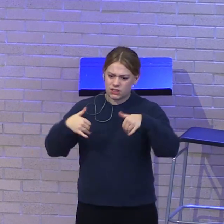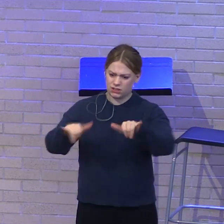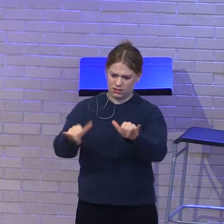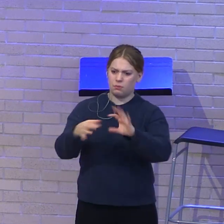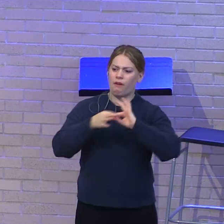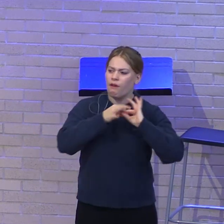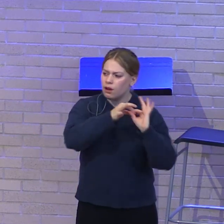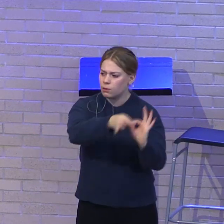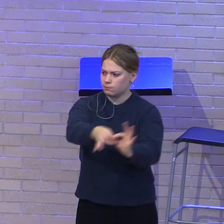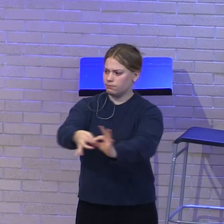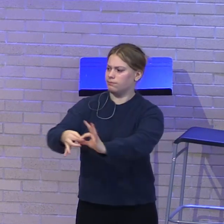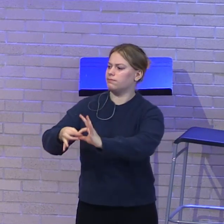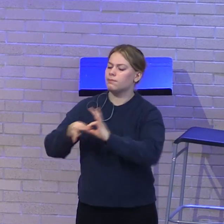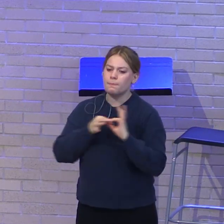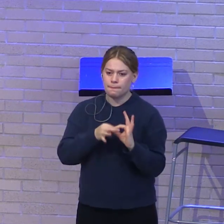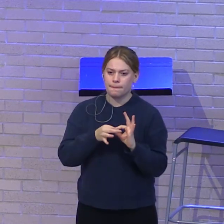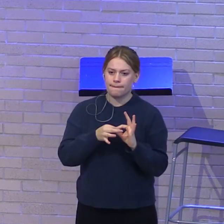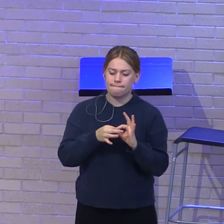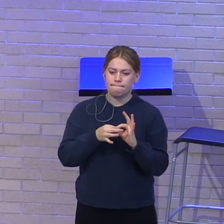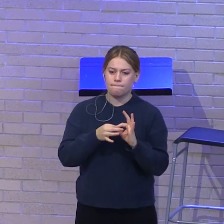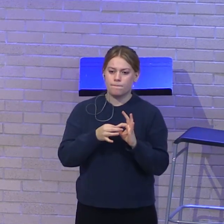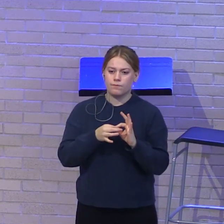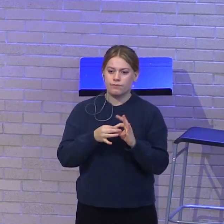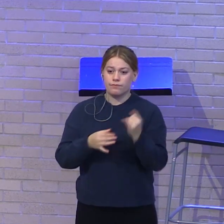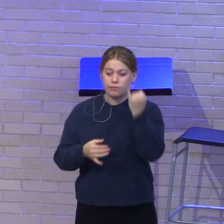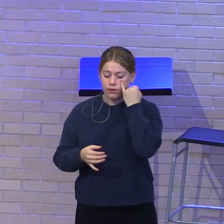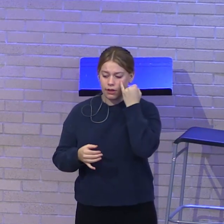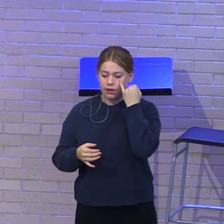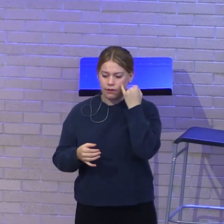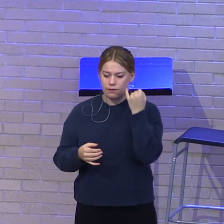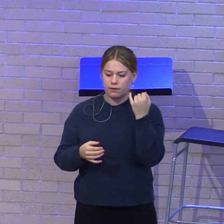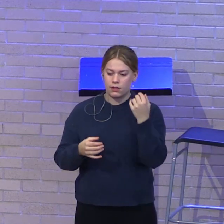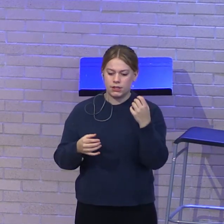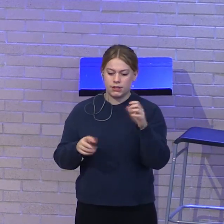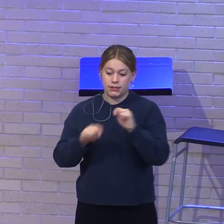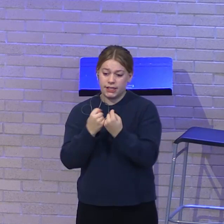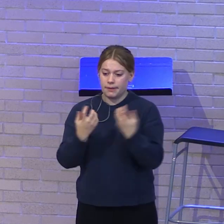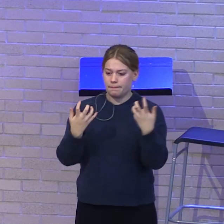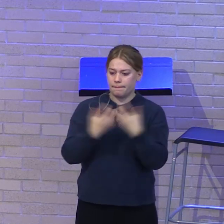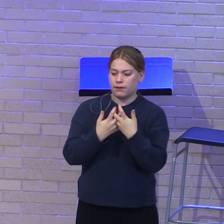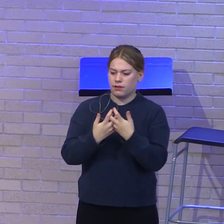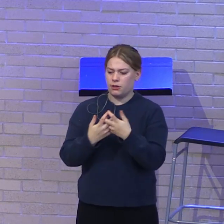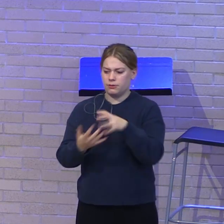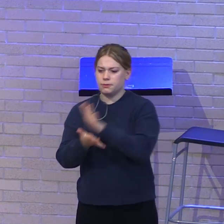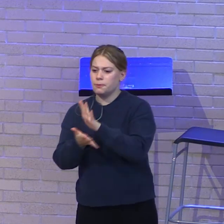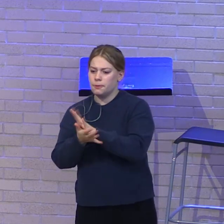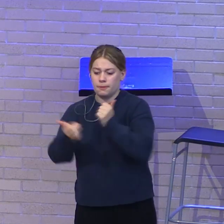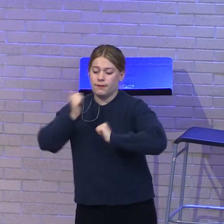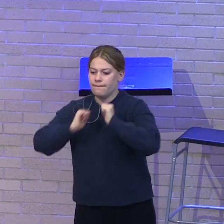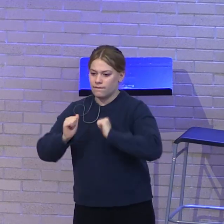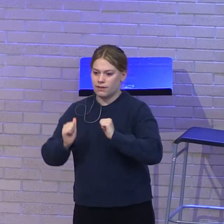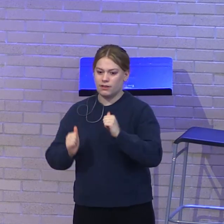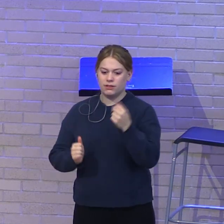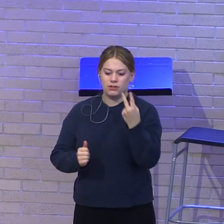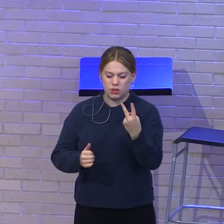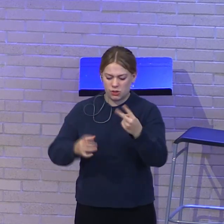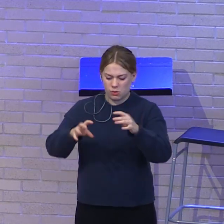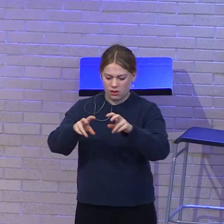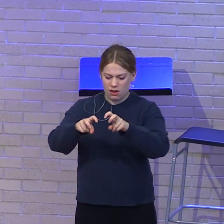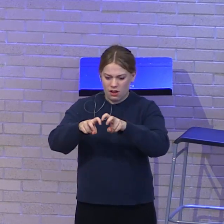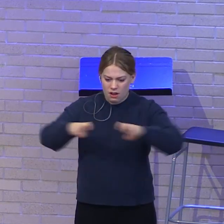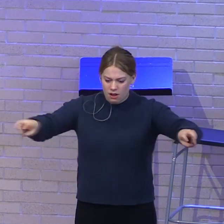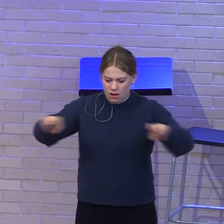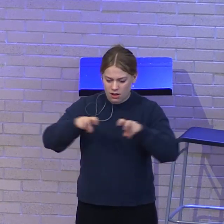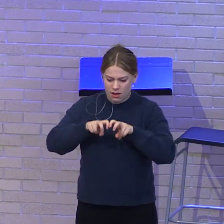whole thing. If there was one of our teammates was in a school play, there would be 2 rows of seats filled